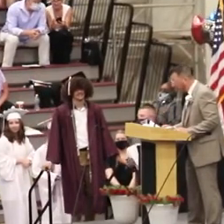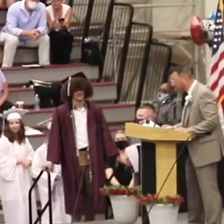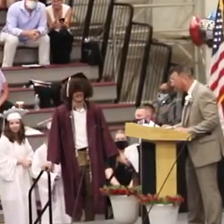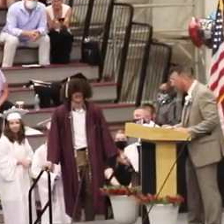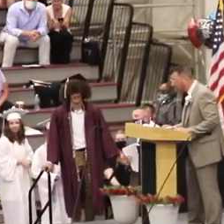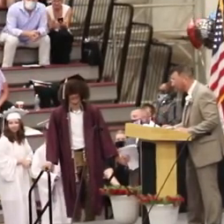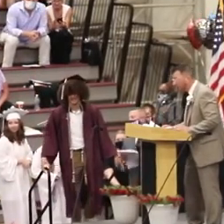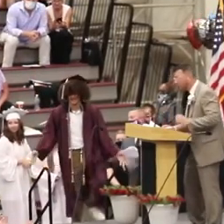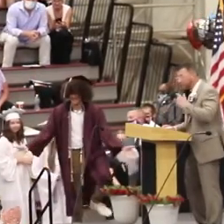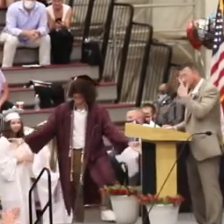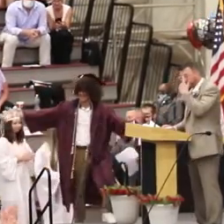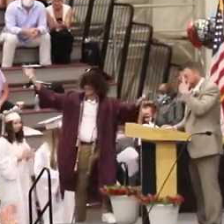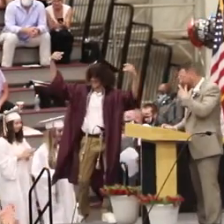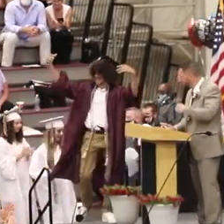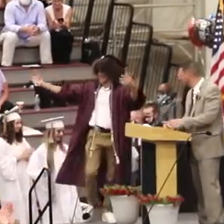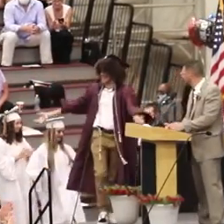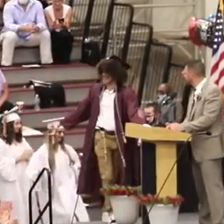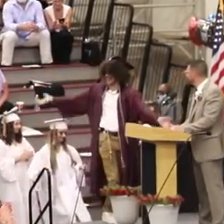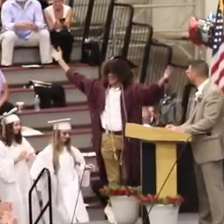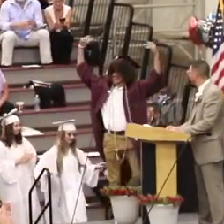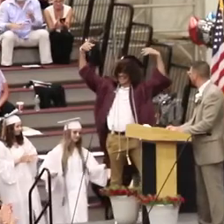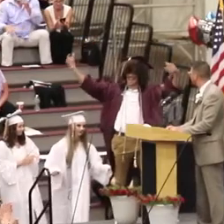Ramon Anthony Peters.